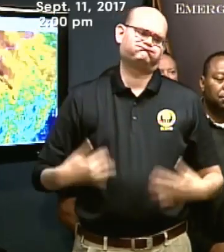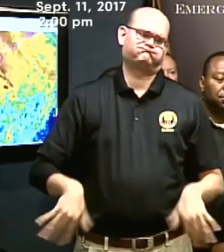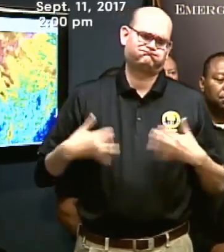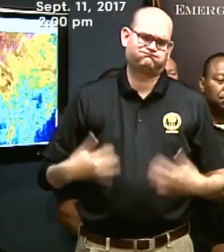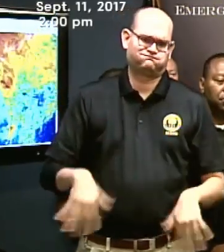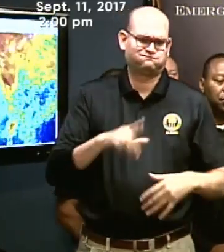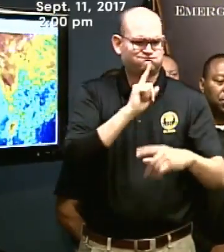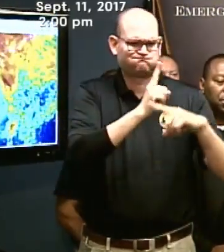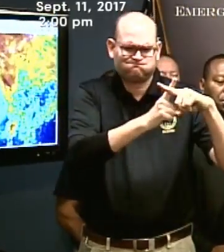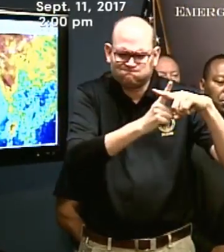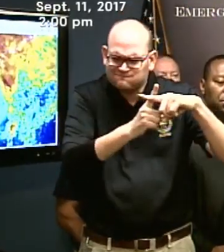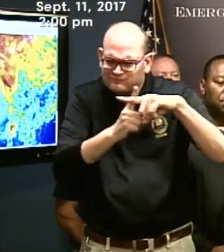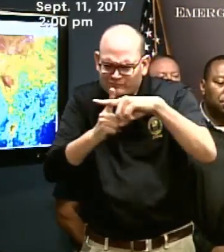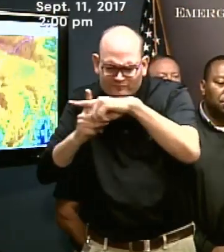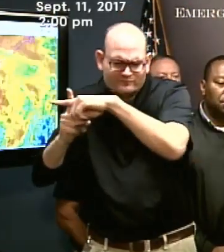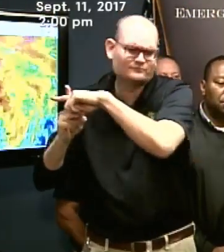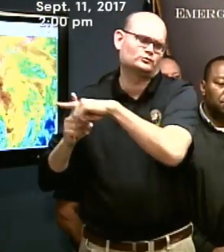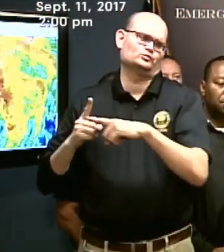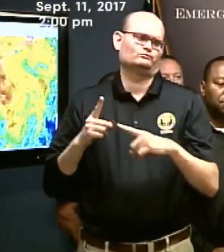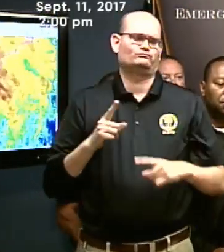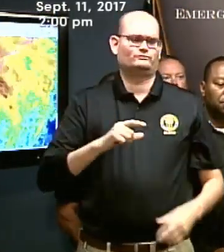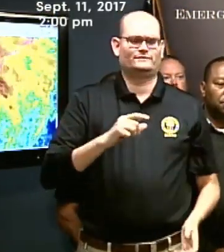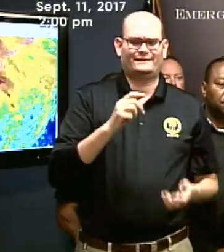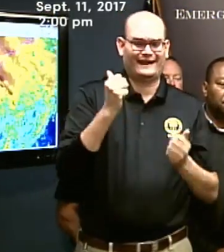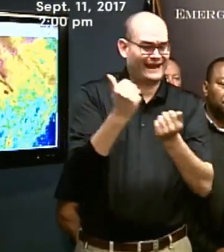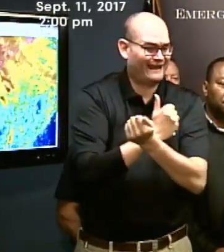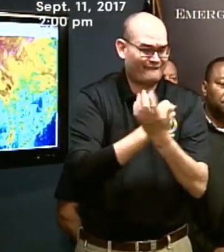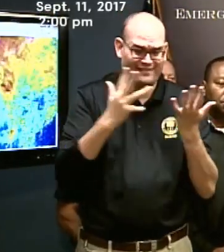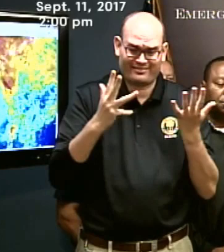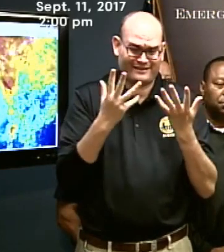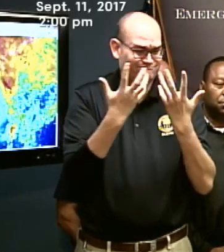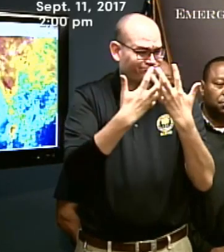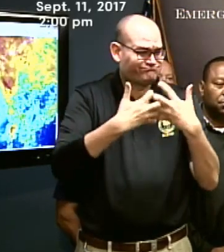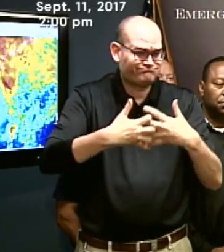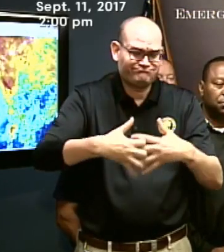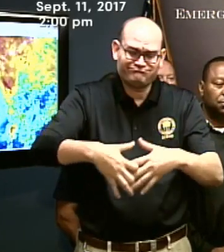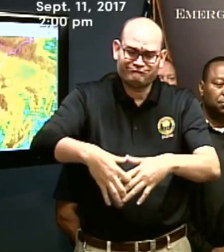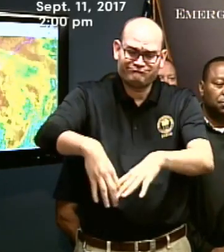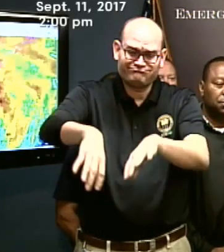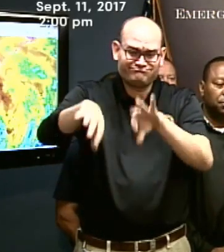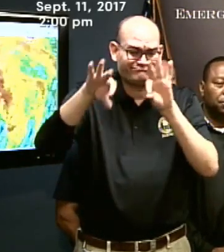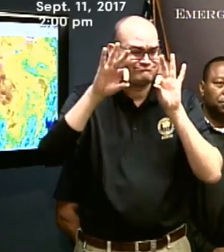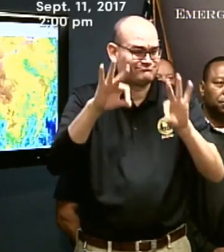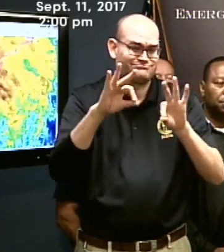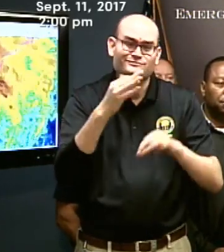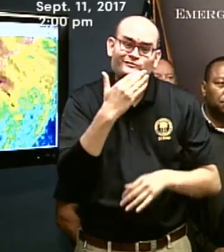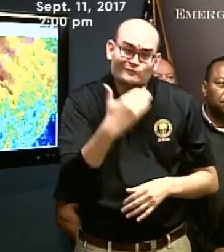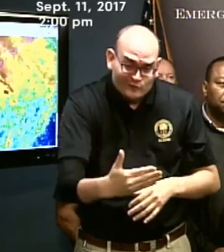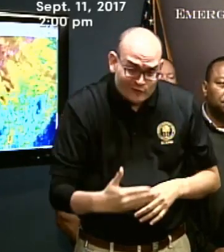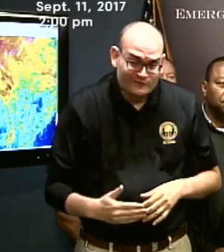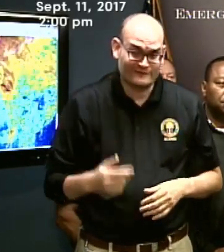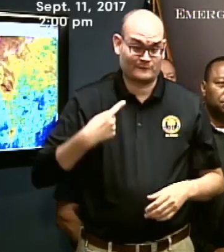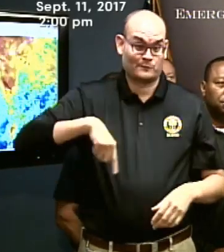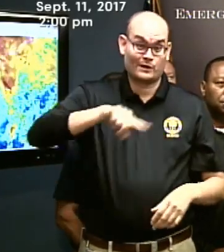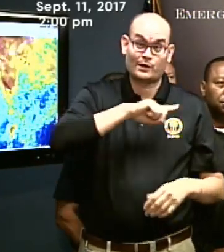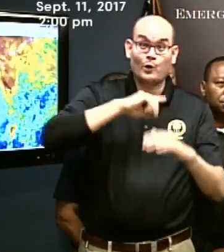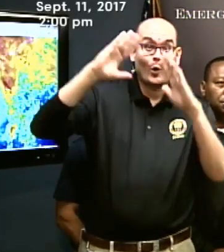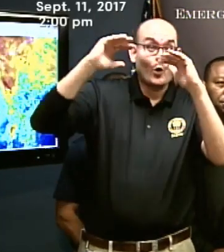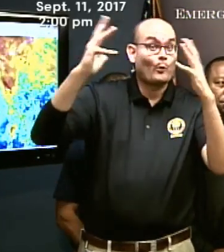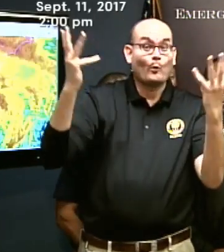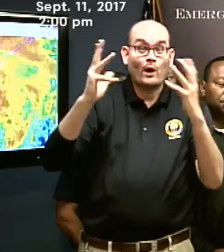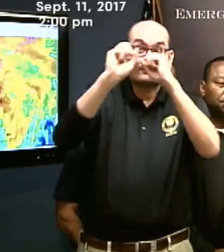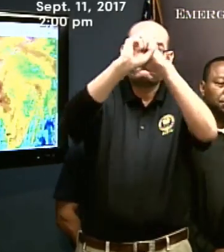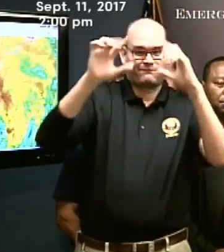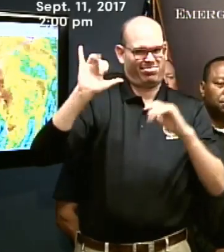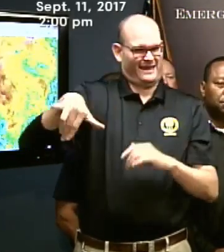plan that has gone according to the way it was devised. The hurricane gave us a